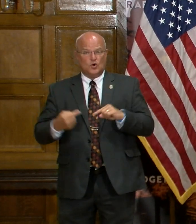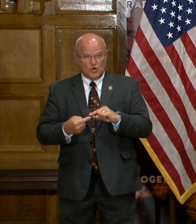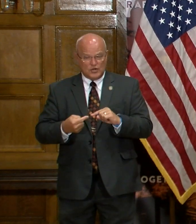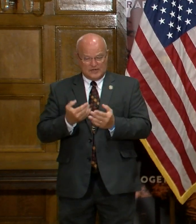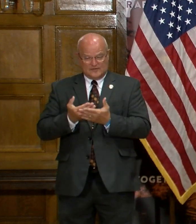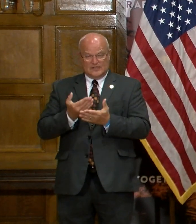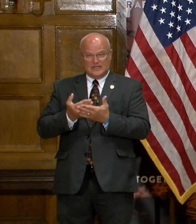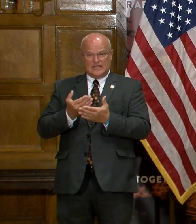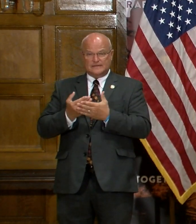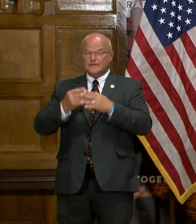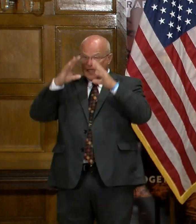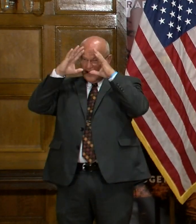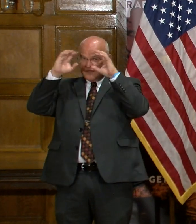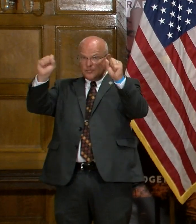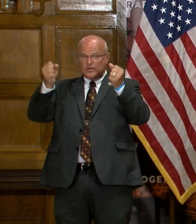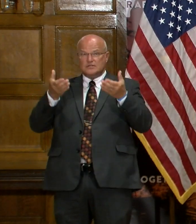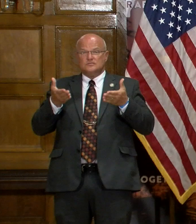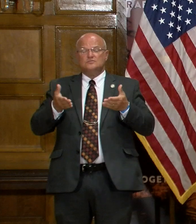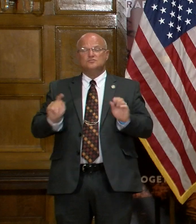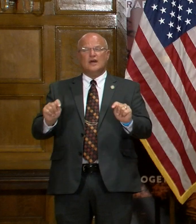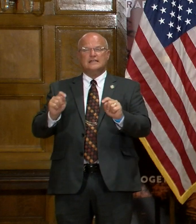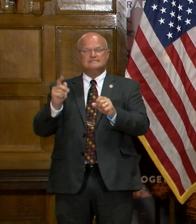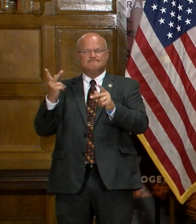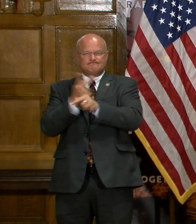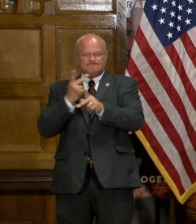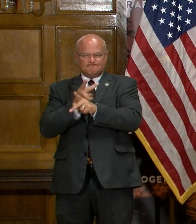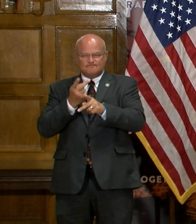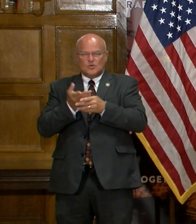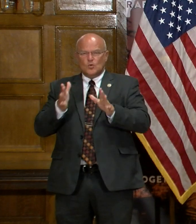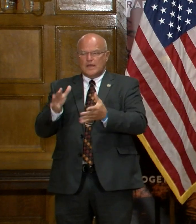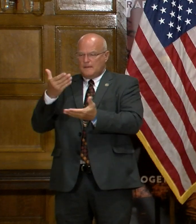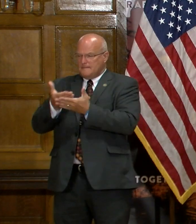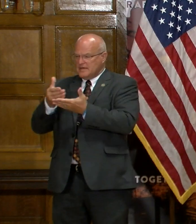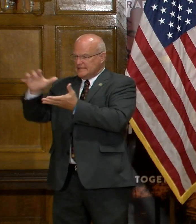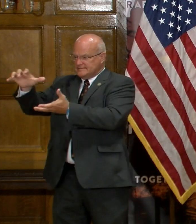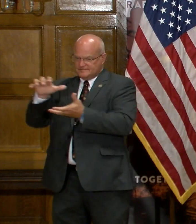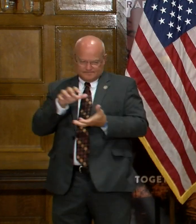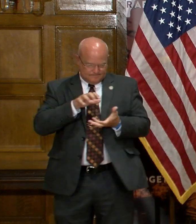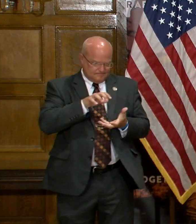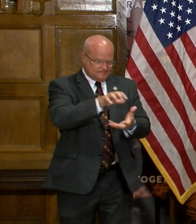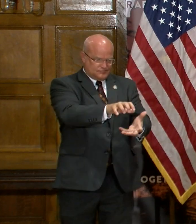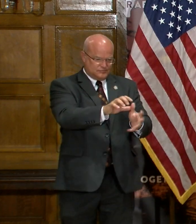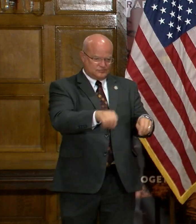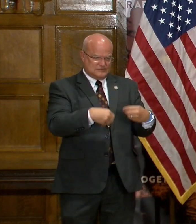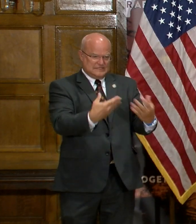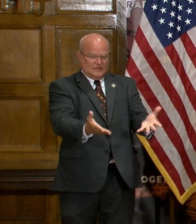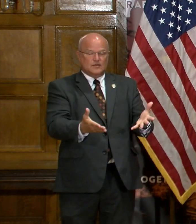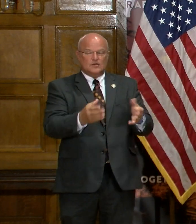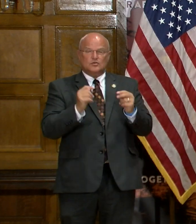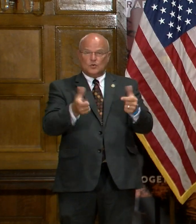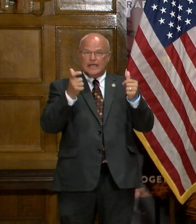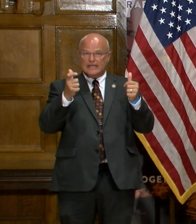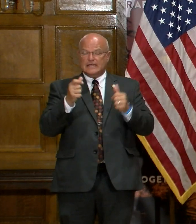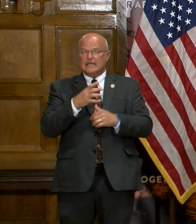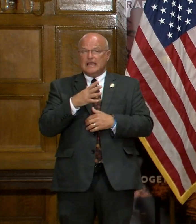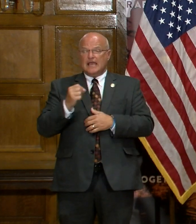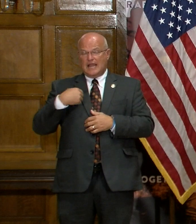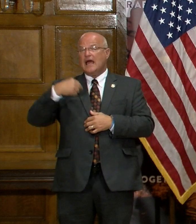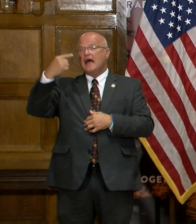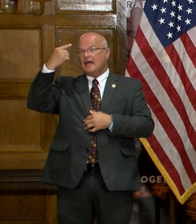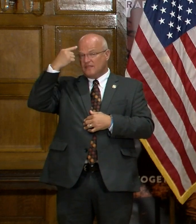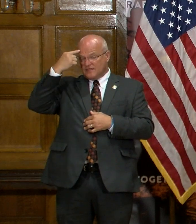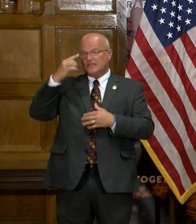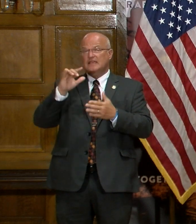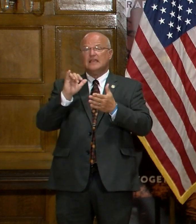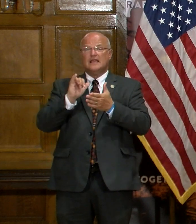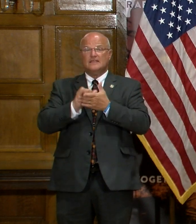the President clearly is just trying to figure out a way to get relief to them quickly, and I think